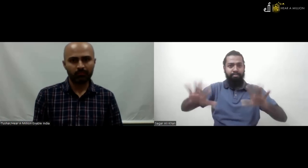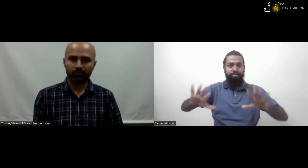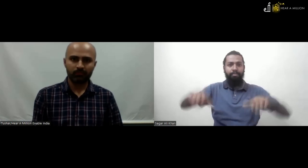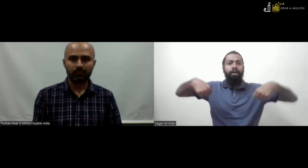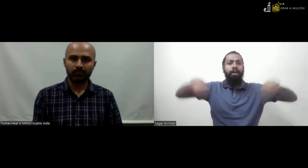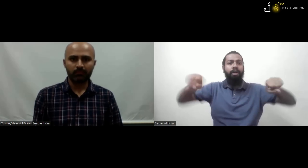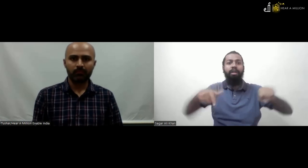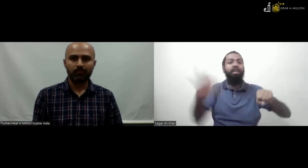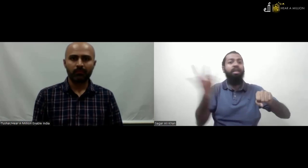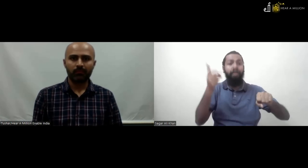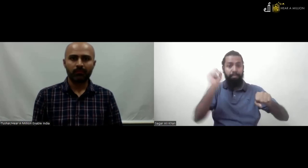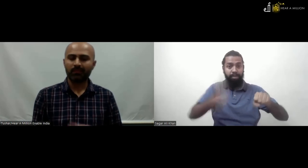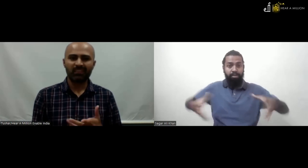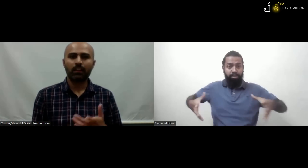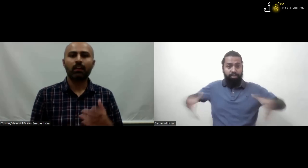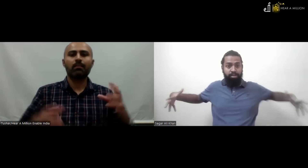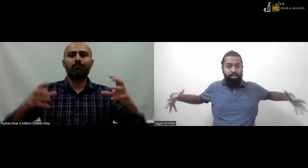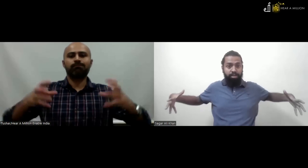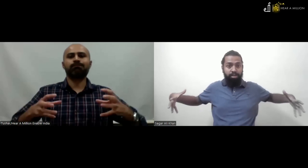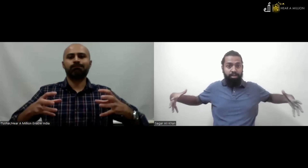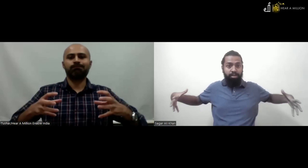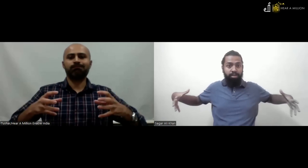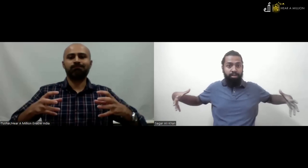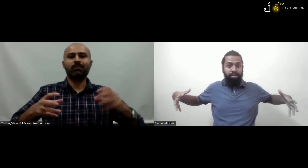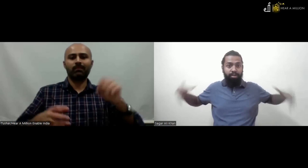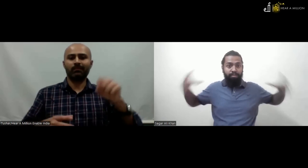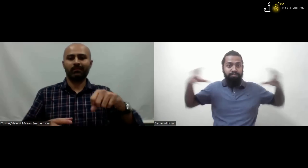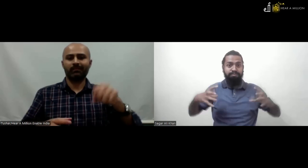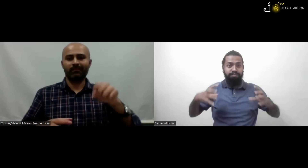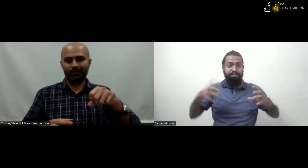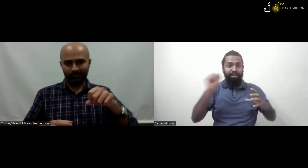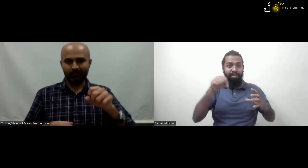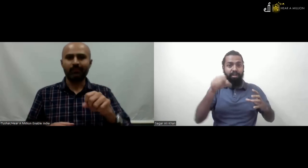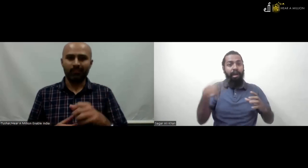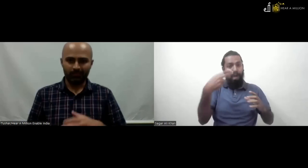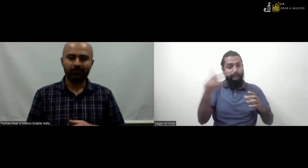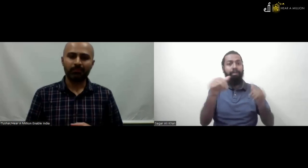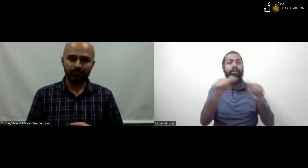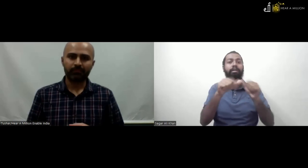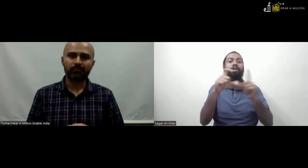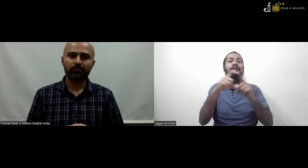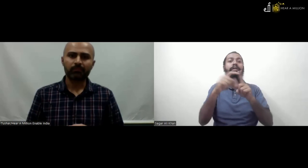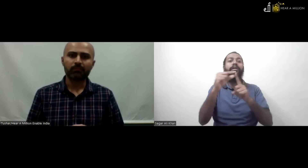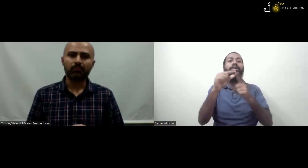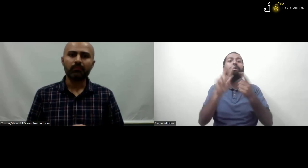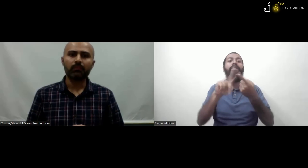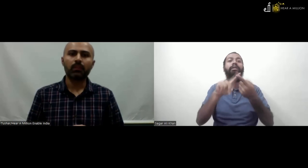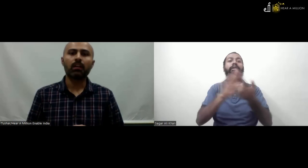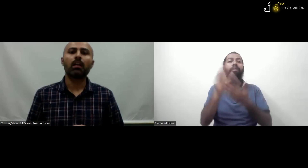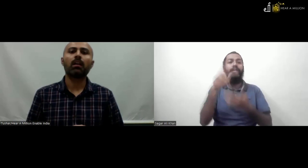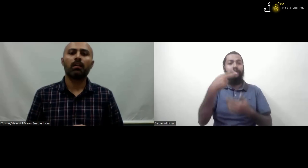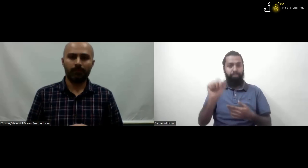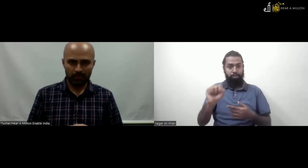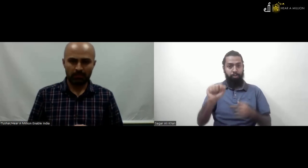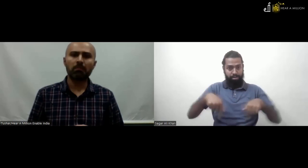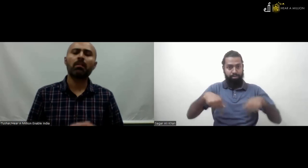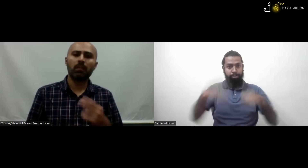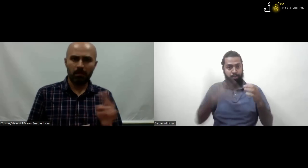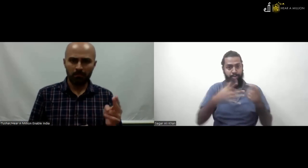So persons with disability, for example, if there is a person who doesn't have legs, they have to use